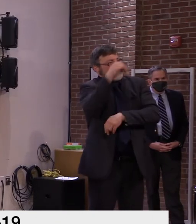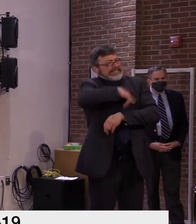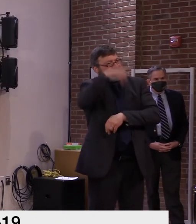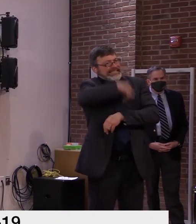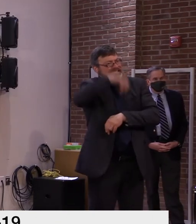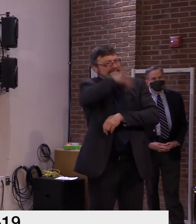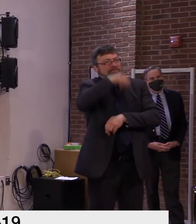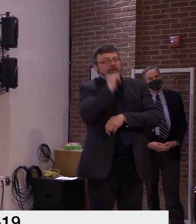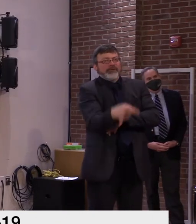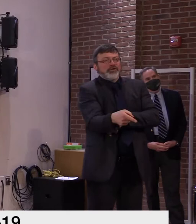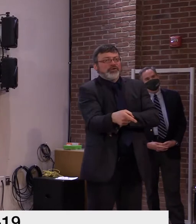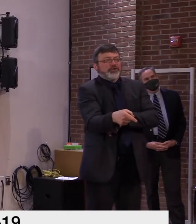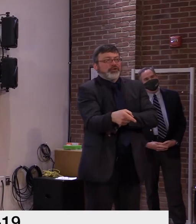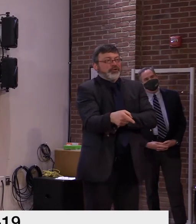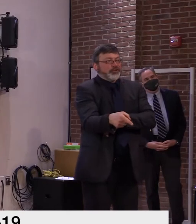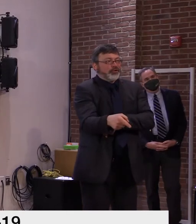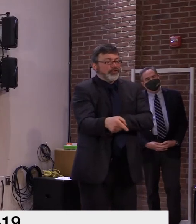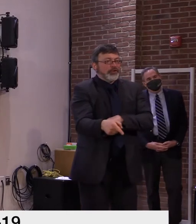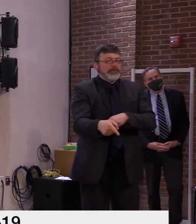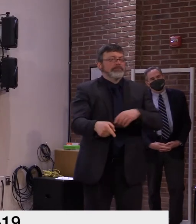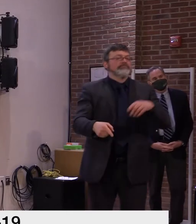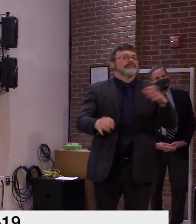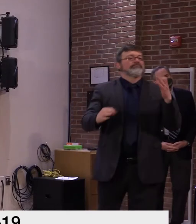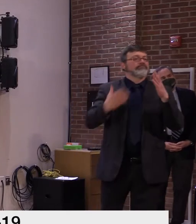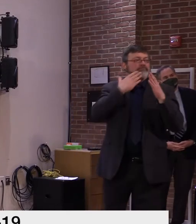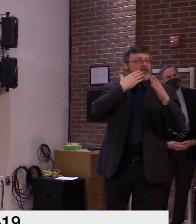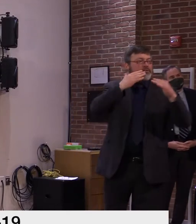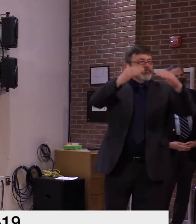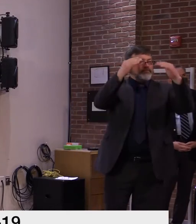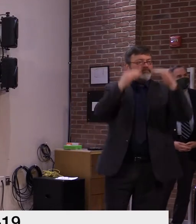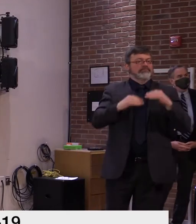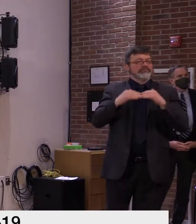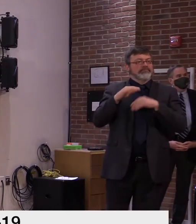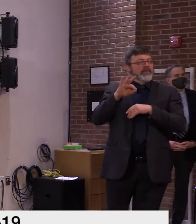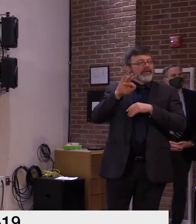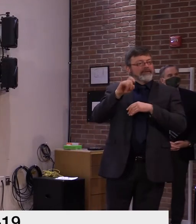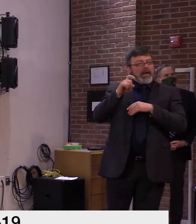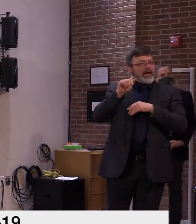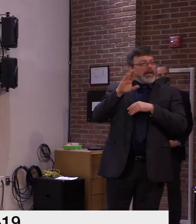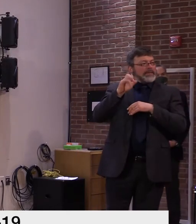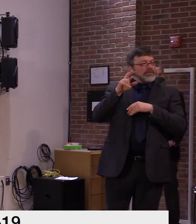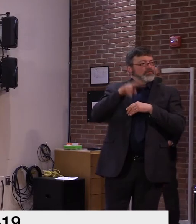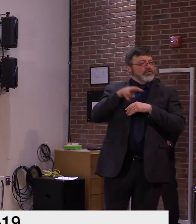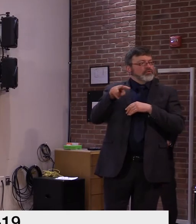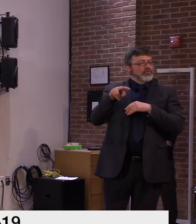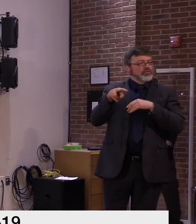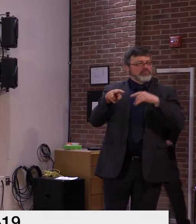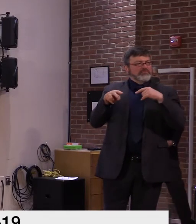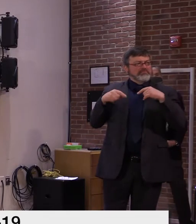On that same note, on the state side of things, I believe the House is passing today, or